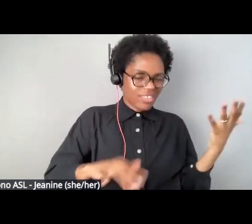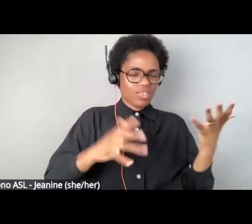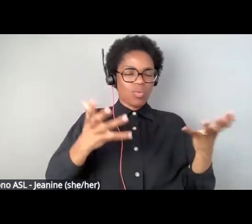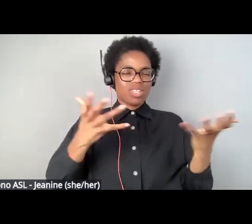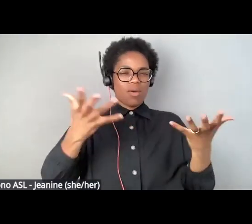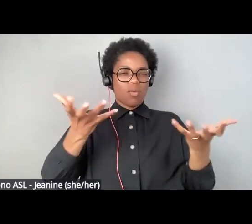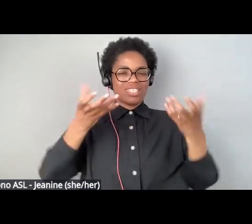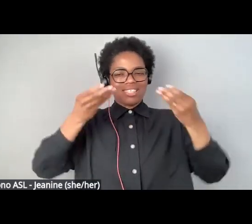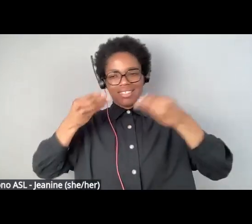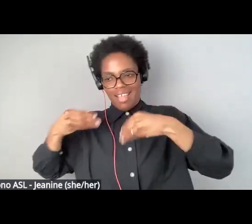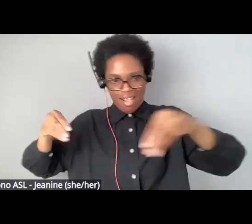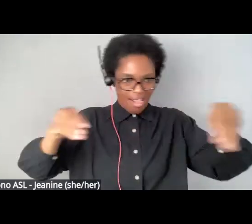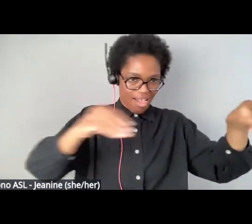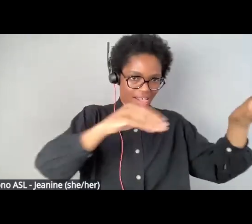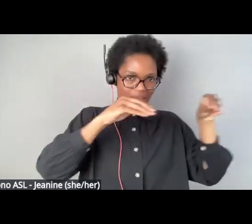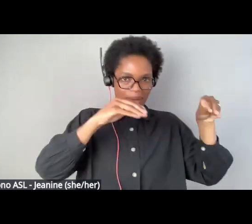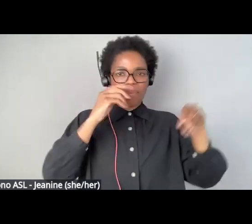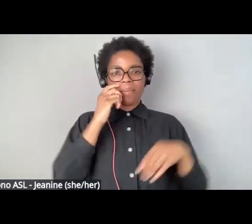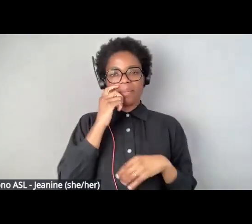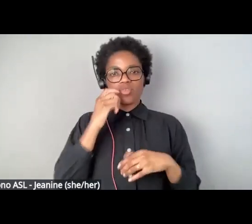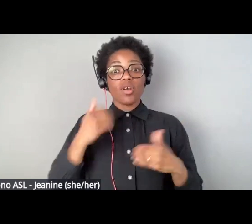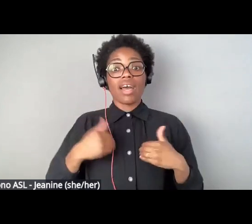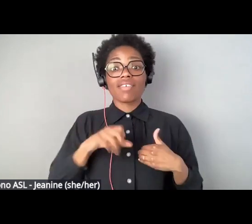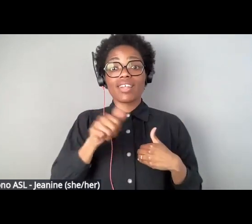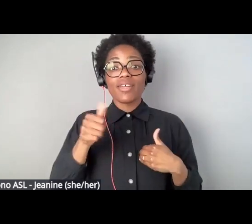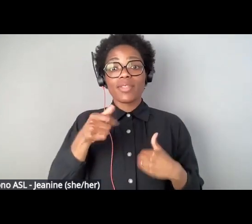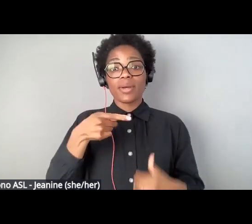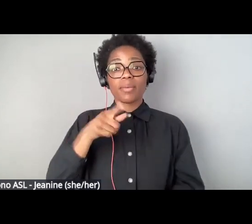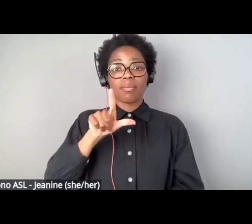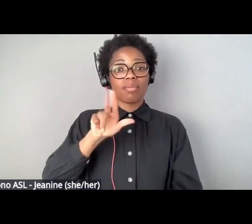Purity. This is a plugin for